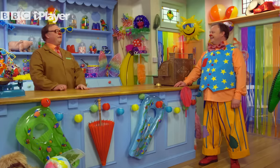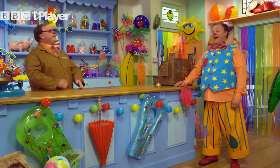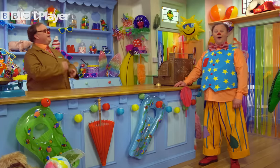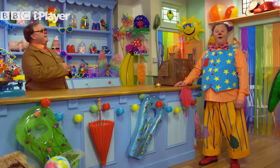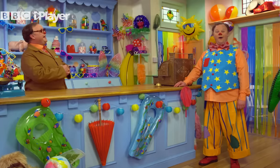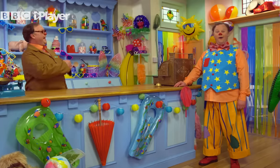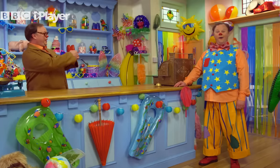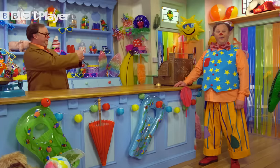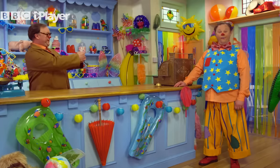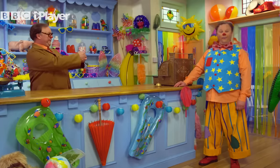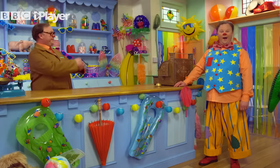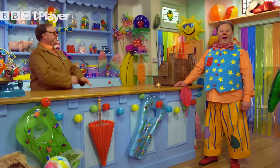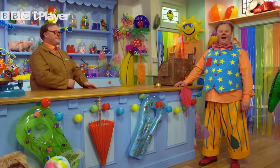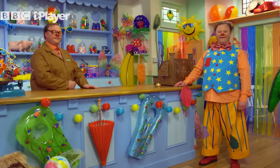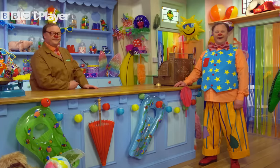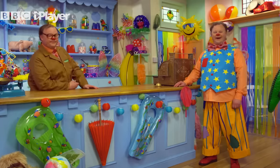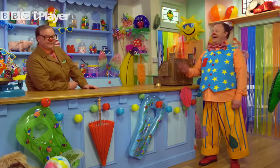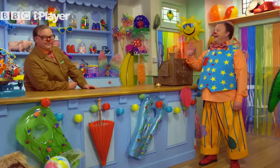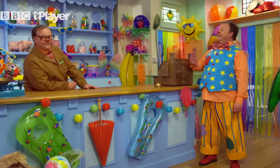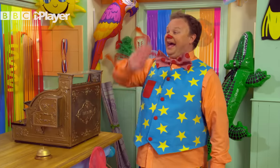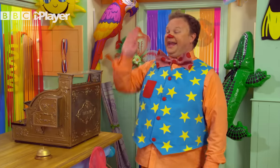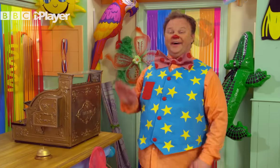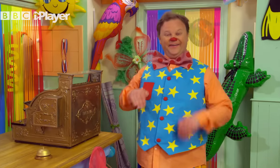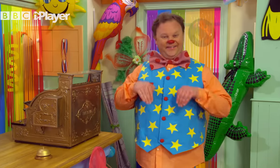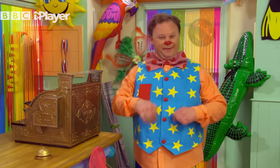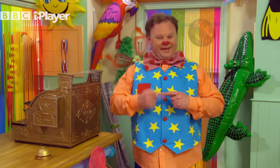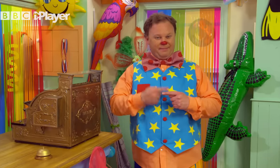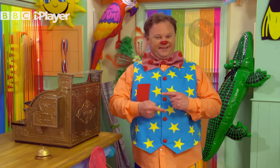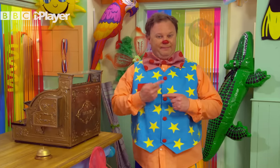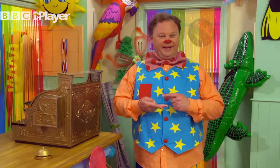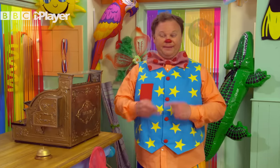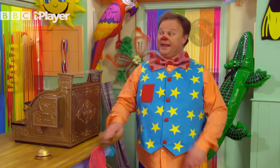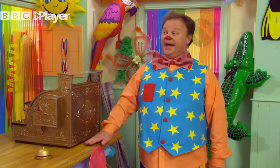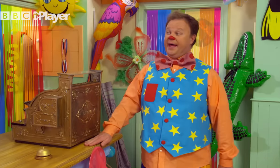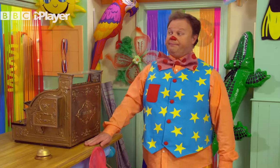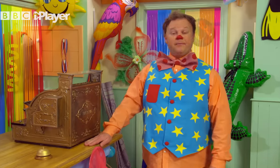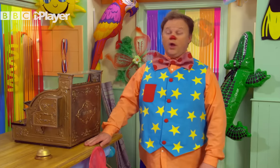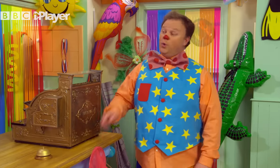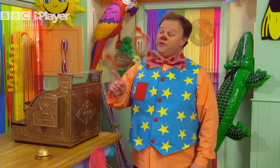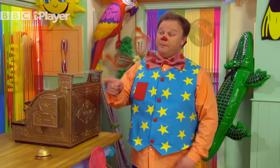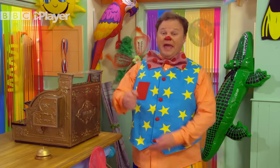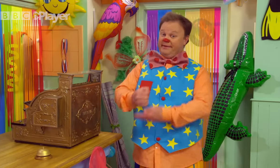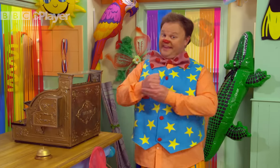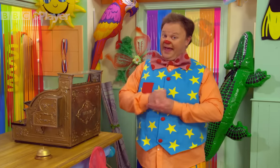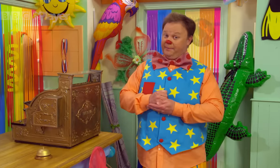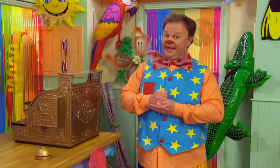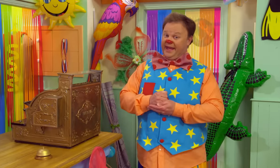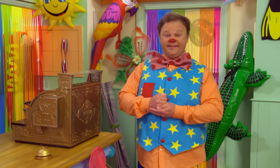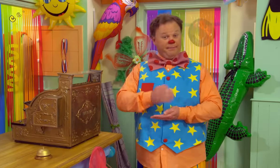can I help you? Wow! Hello, Shopkeeper Tumble. Would you be able to help me to